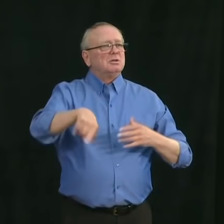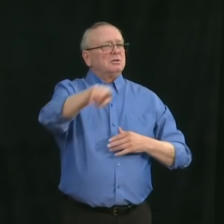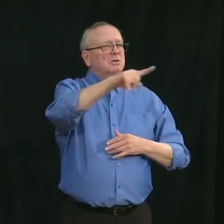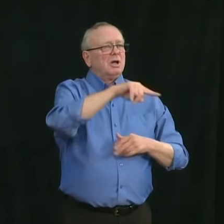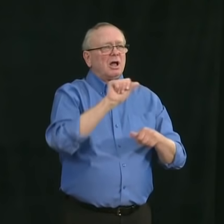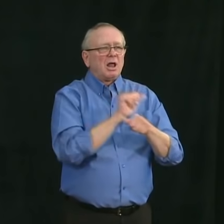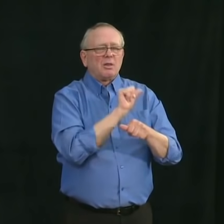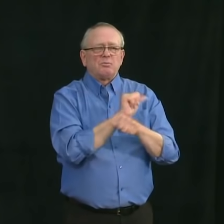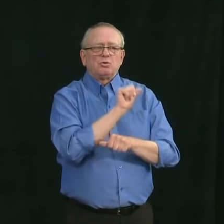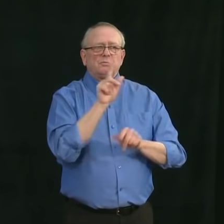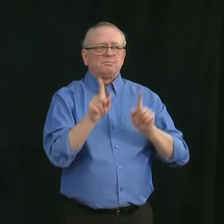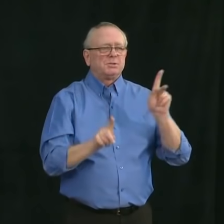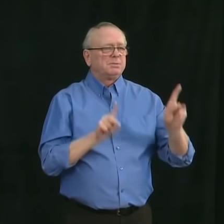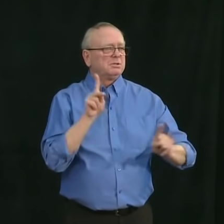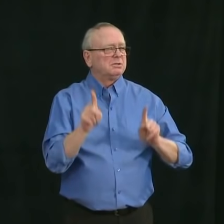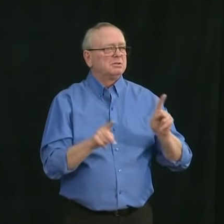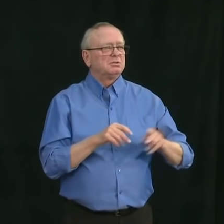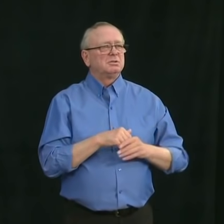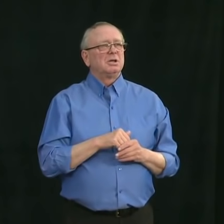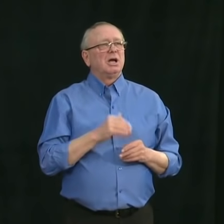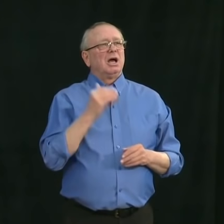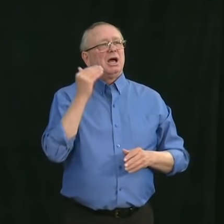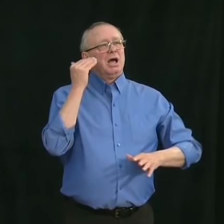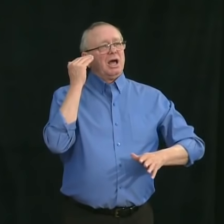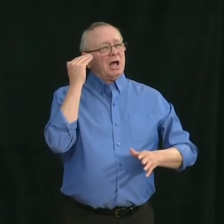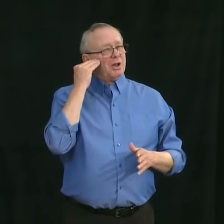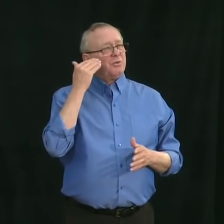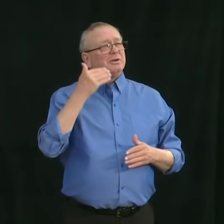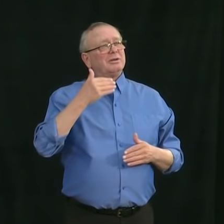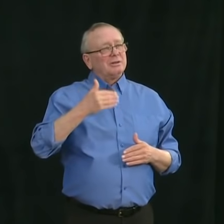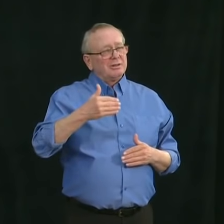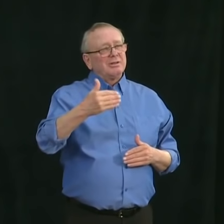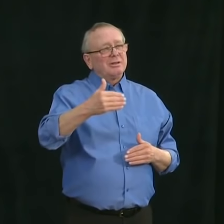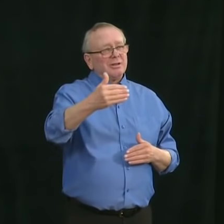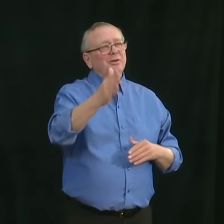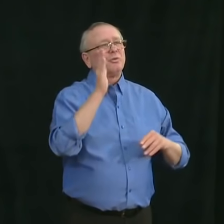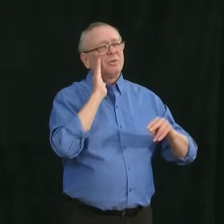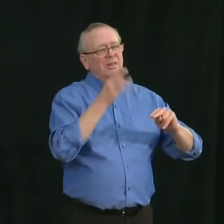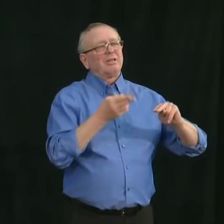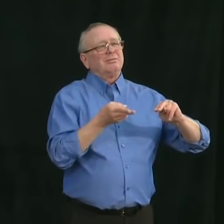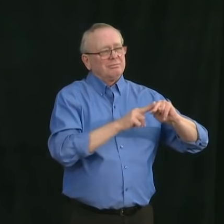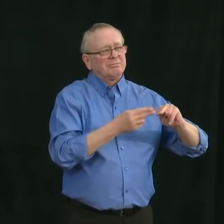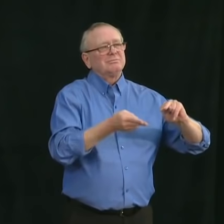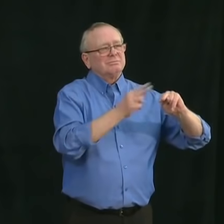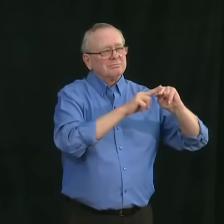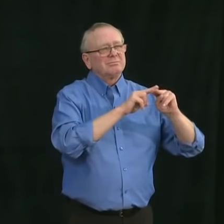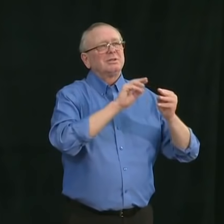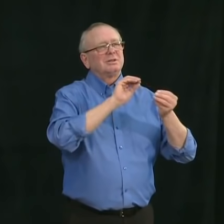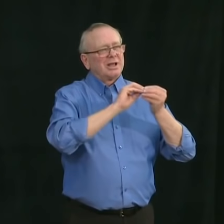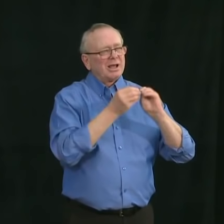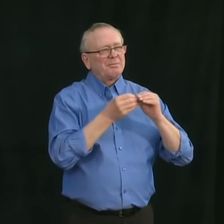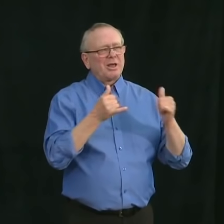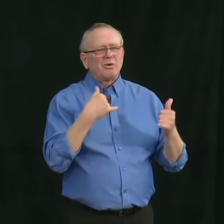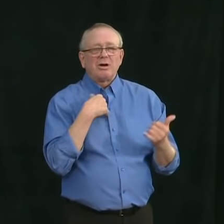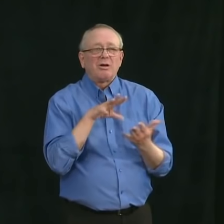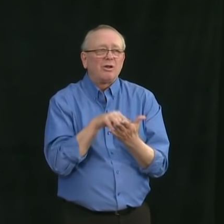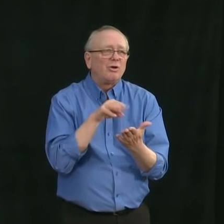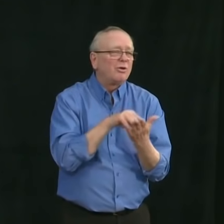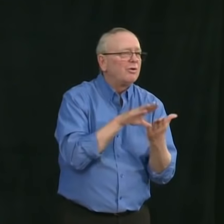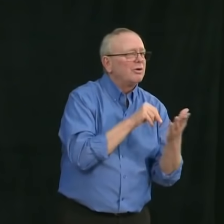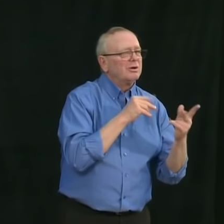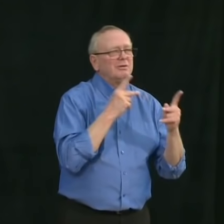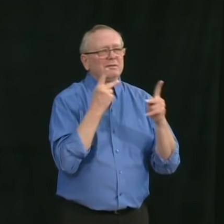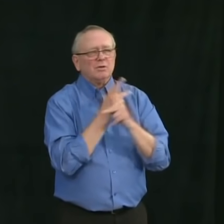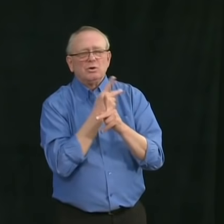coming days as more is understood about these situations. Updates will be provided as we learn more. It